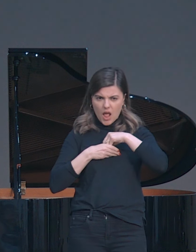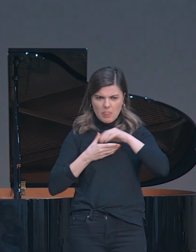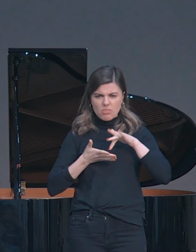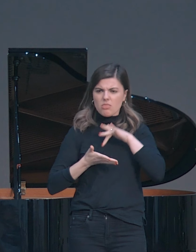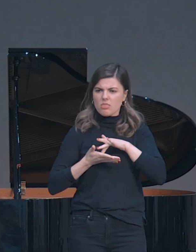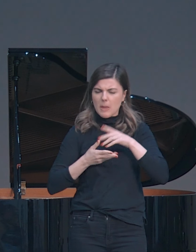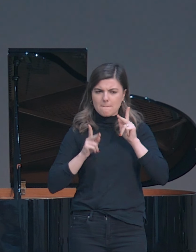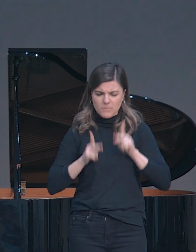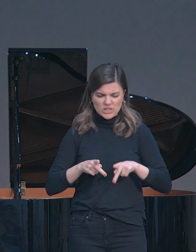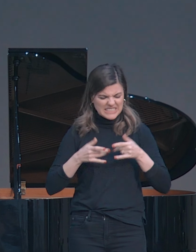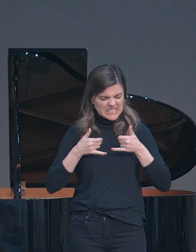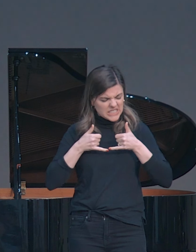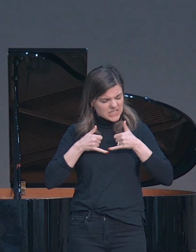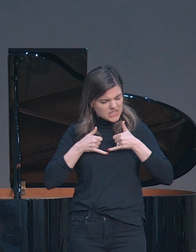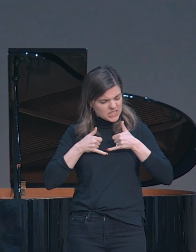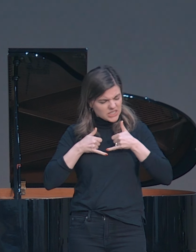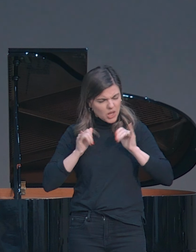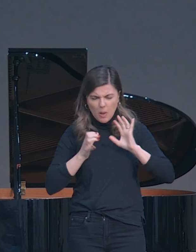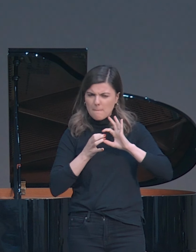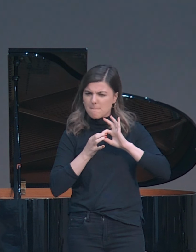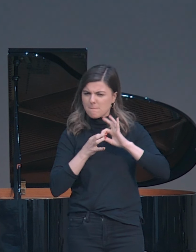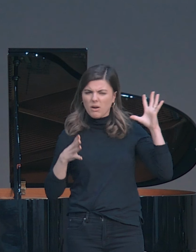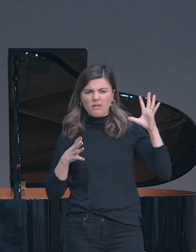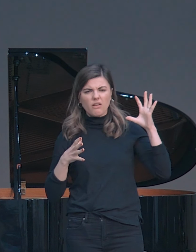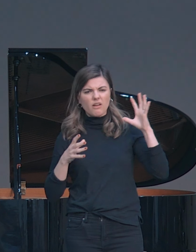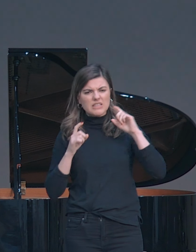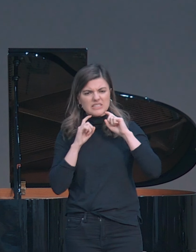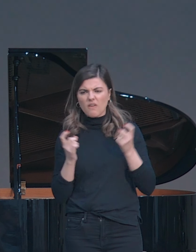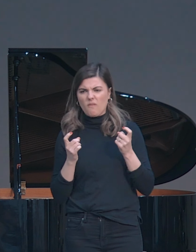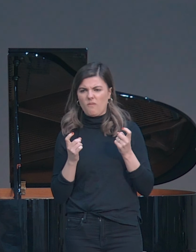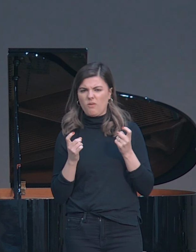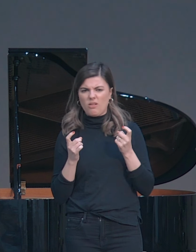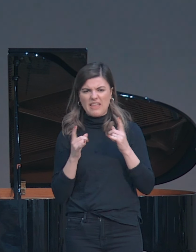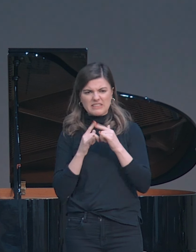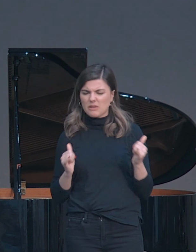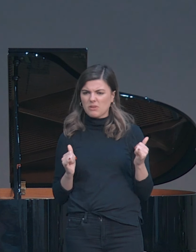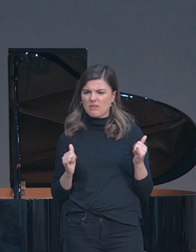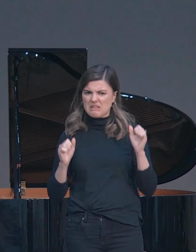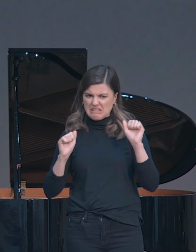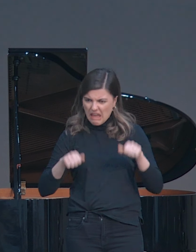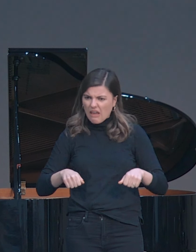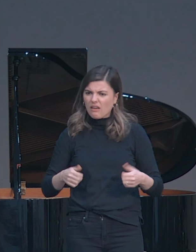person is still completely rotten.